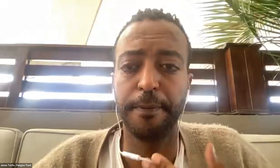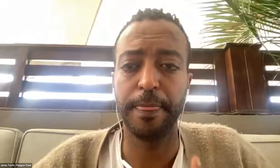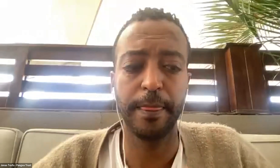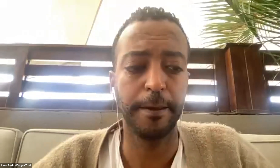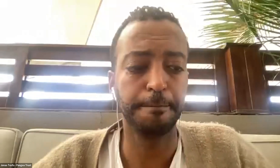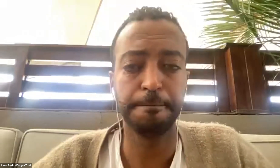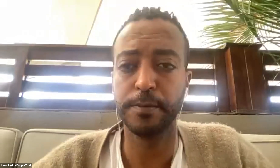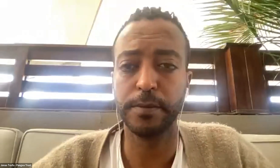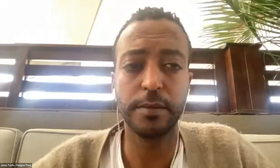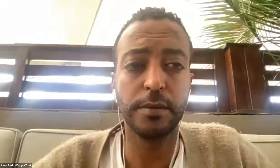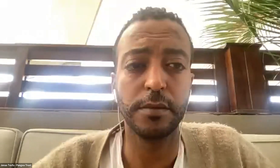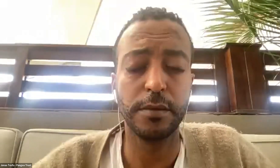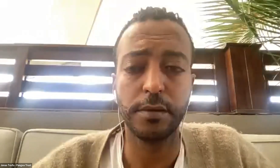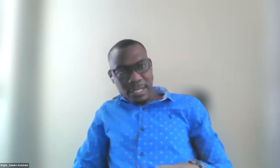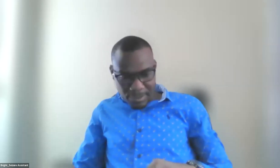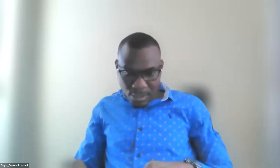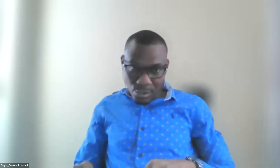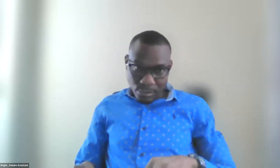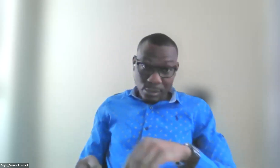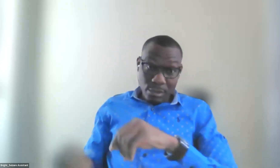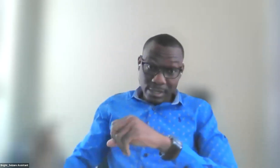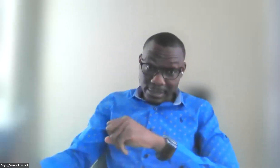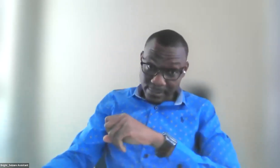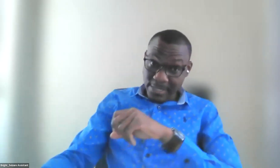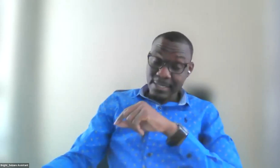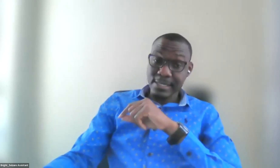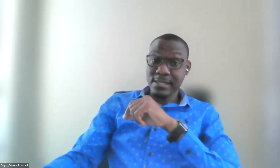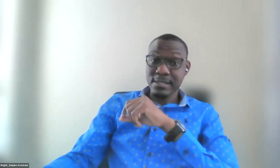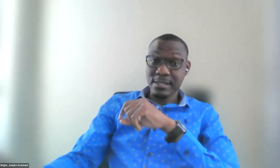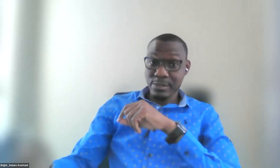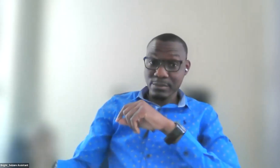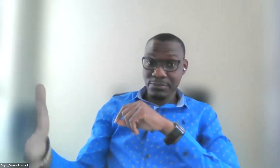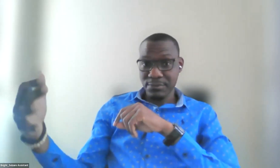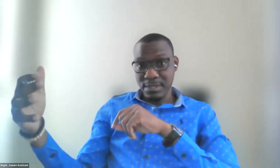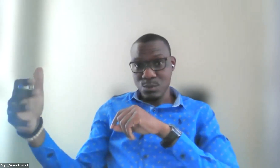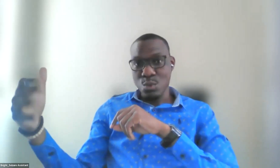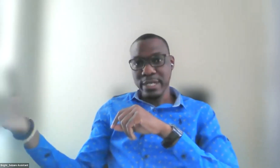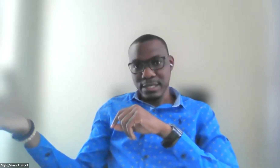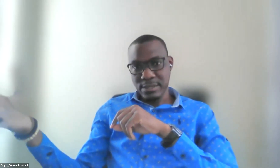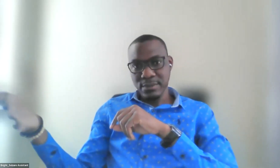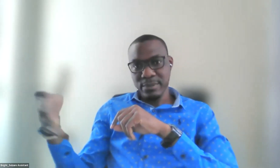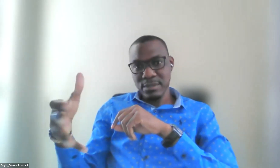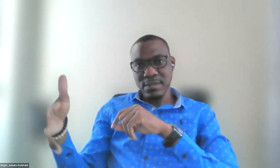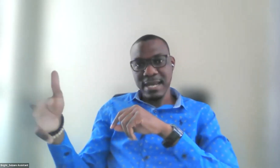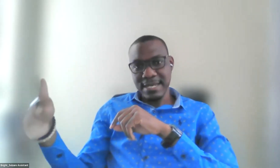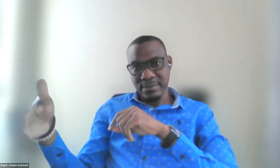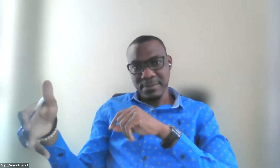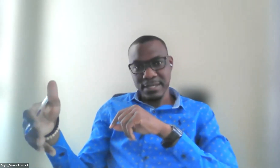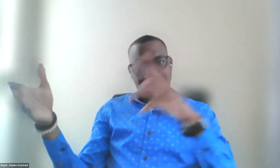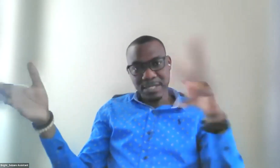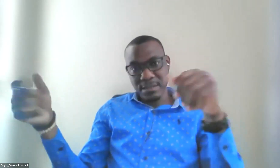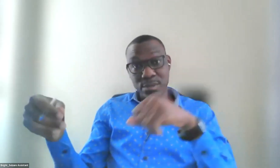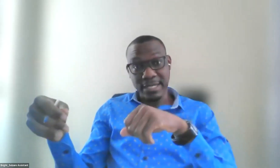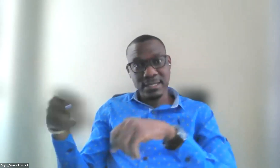function? All right, okay. So the aura is basically just a series of warnings to the person who has